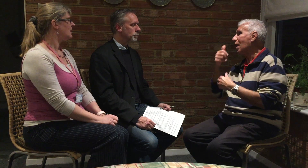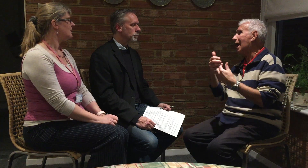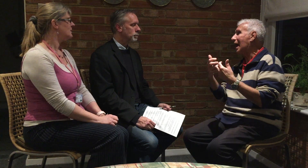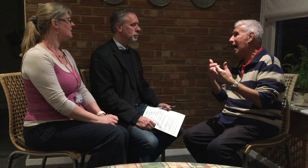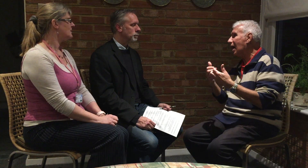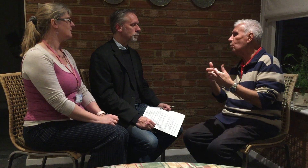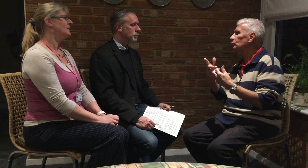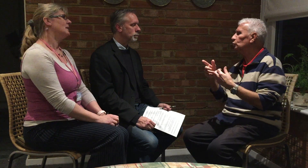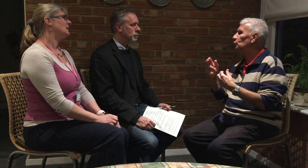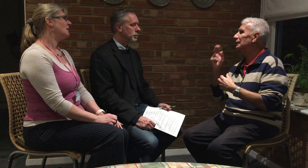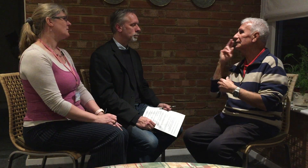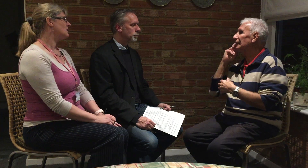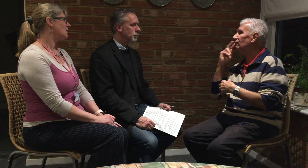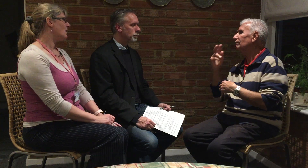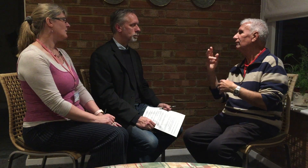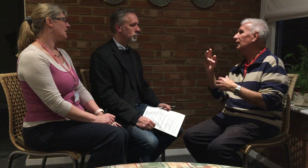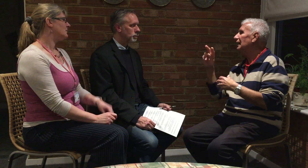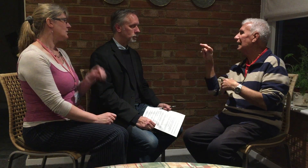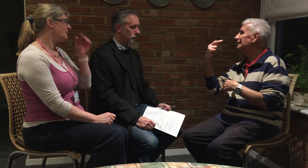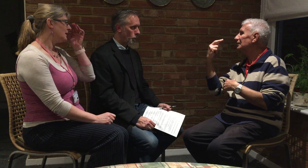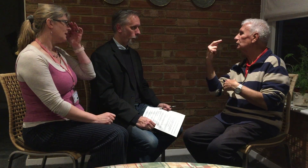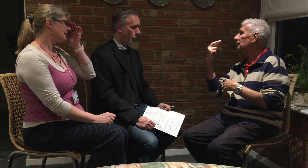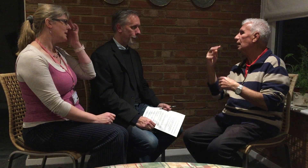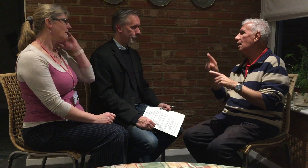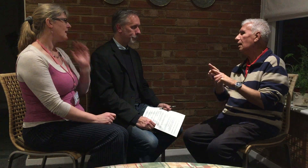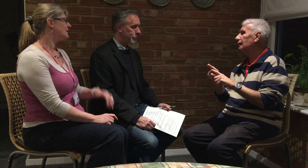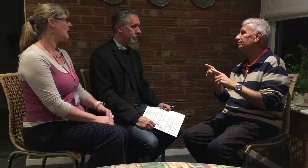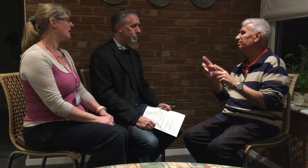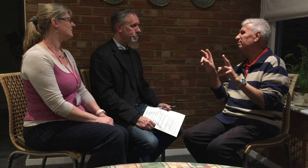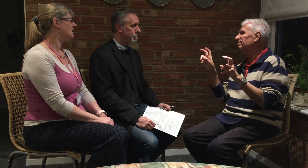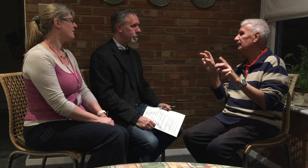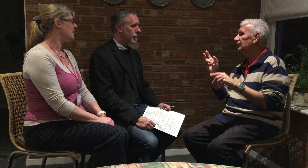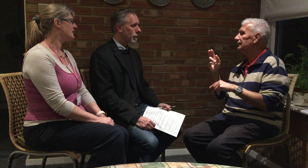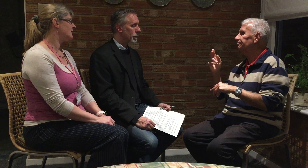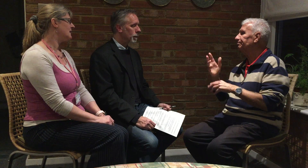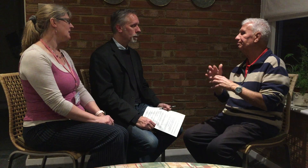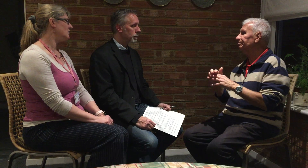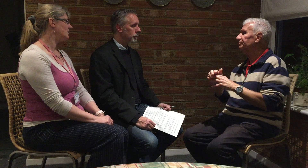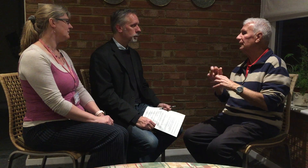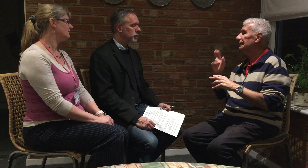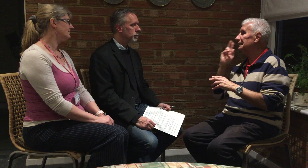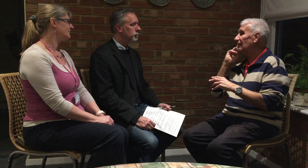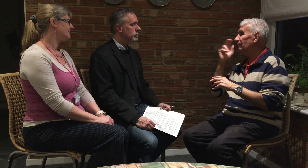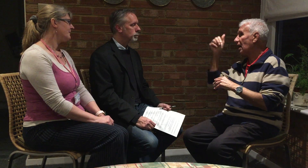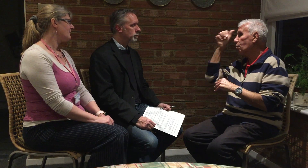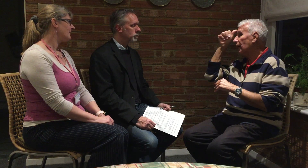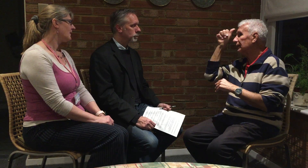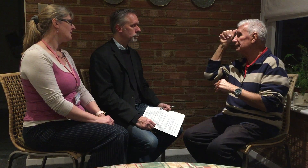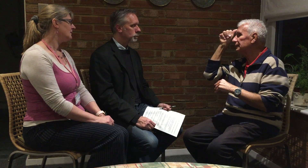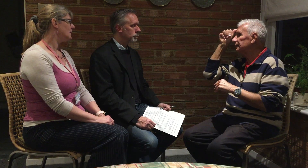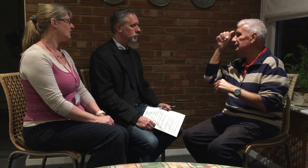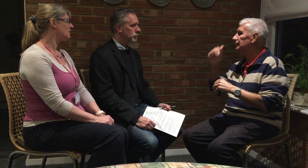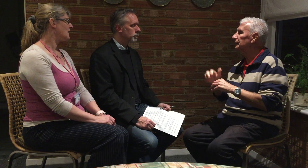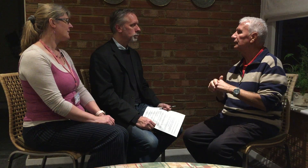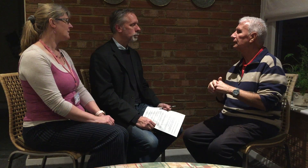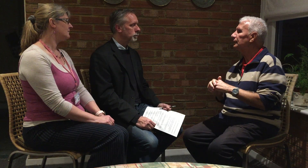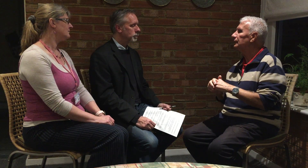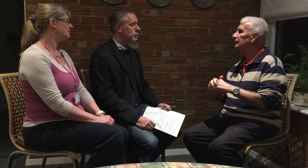Maybe just, you know, to start, it would just be nice to know how to get a deaf person's attention. You know, just have some